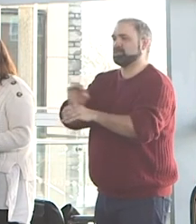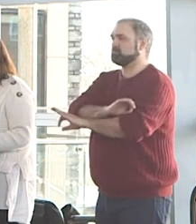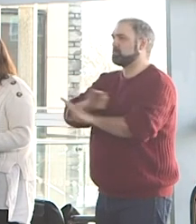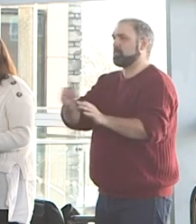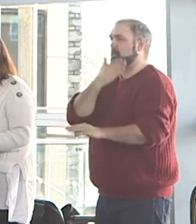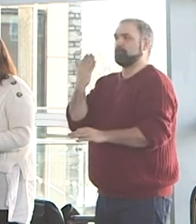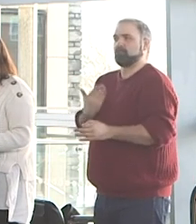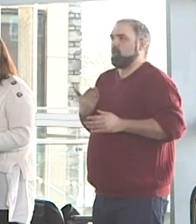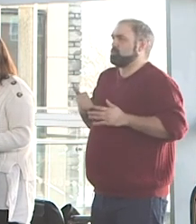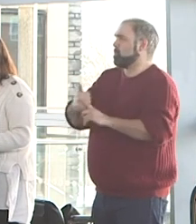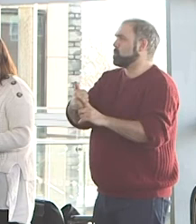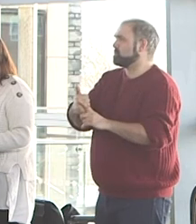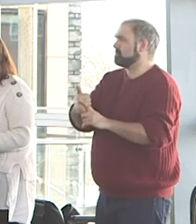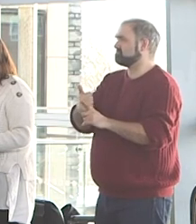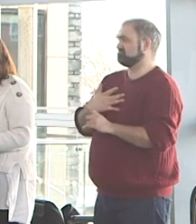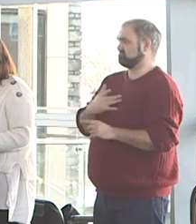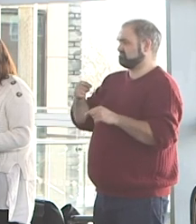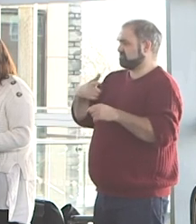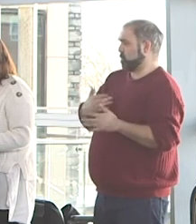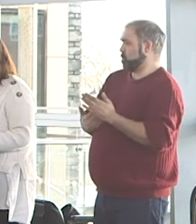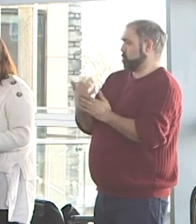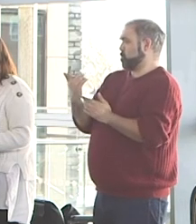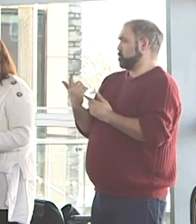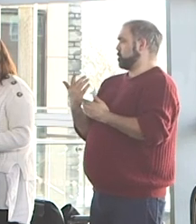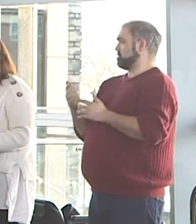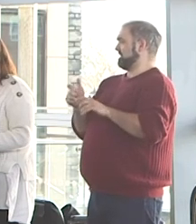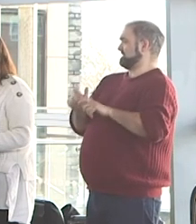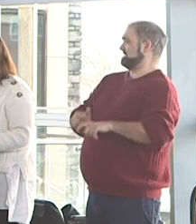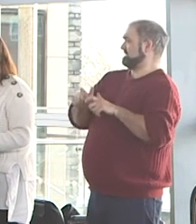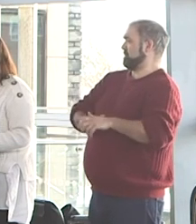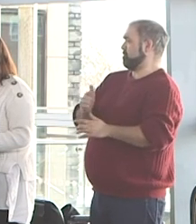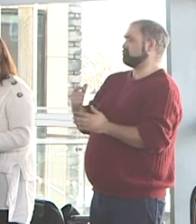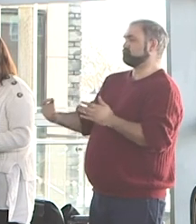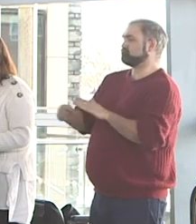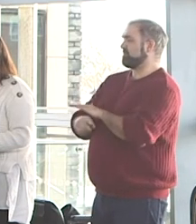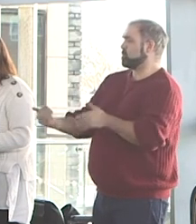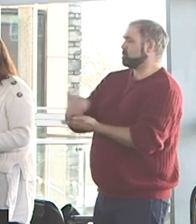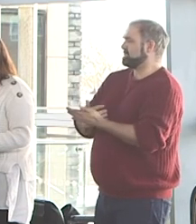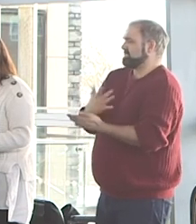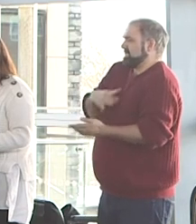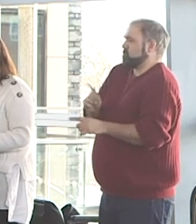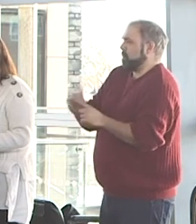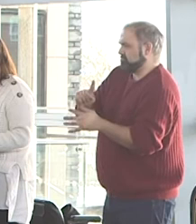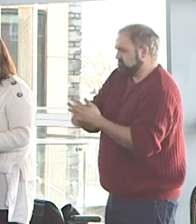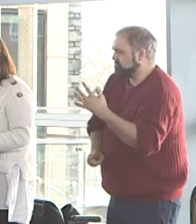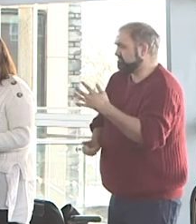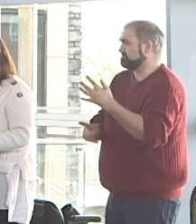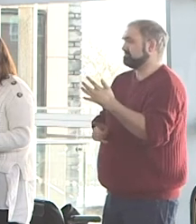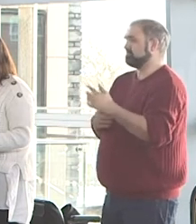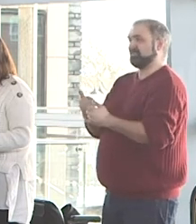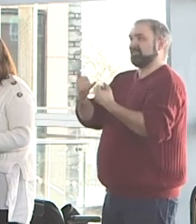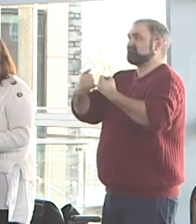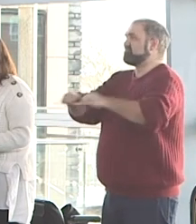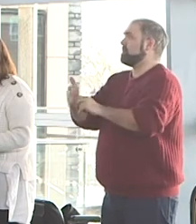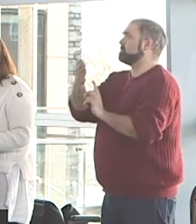employee rights, what is required of the newly settled refugees prior to and following interviews, and failed to signpost them to